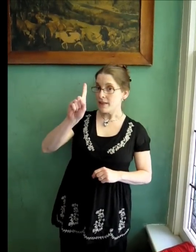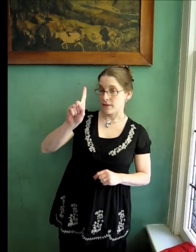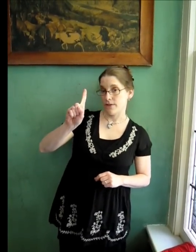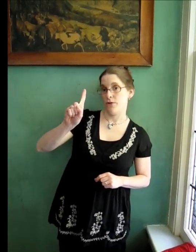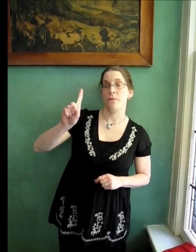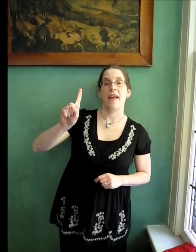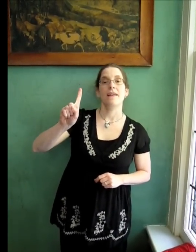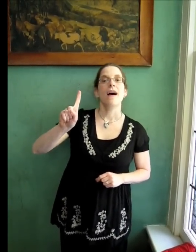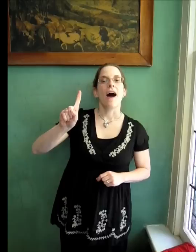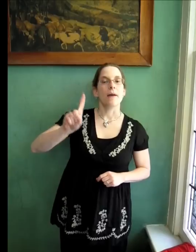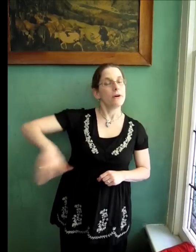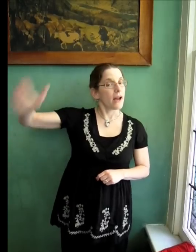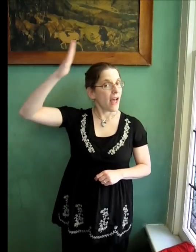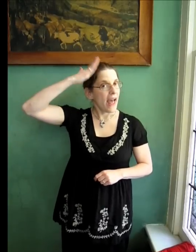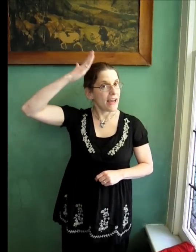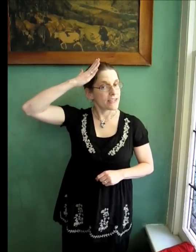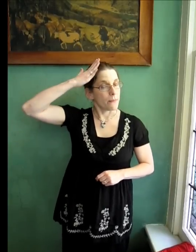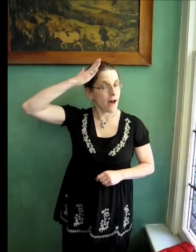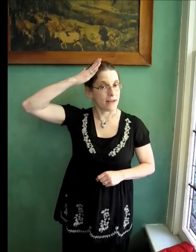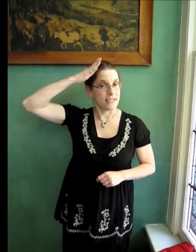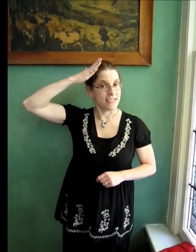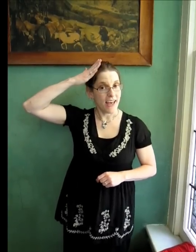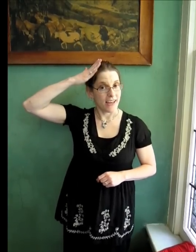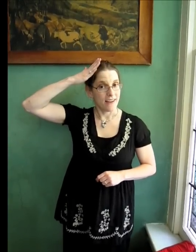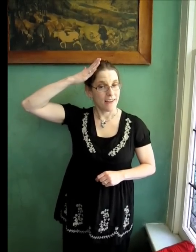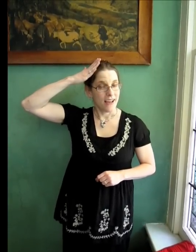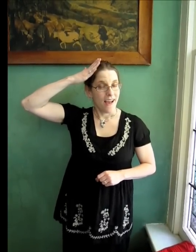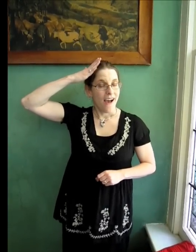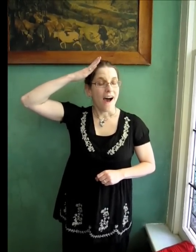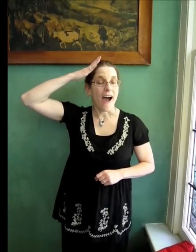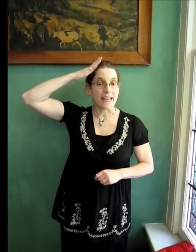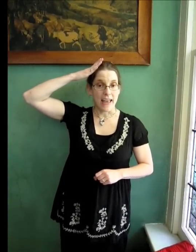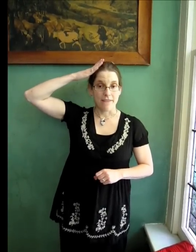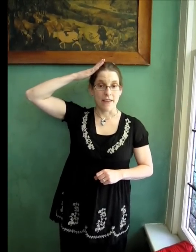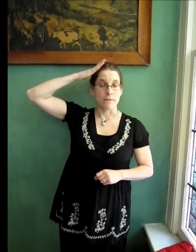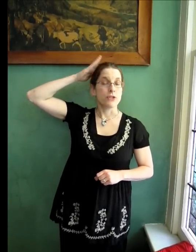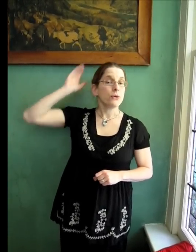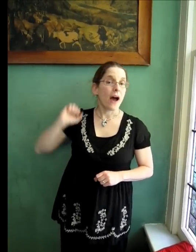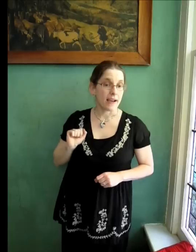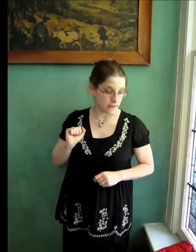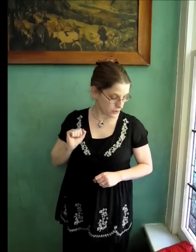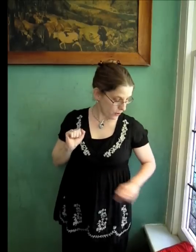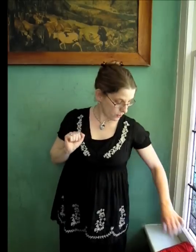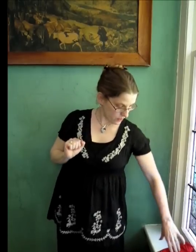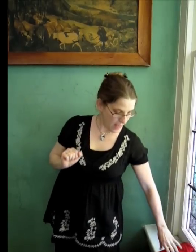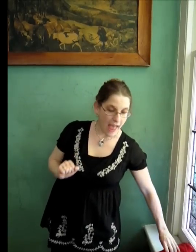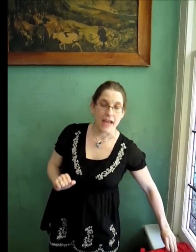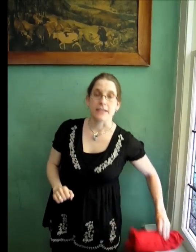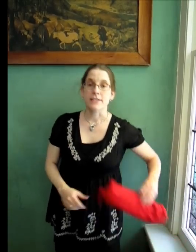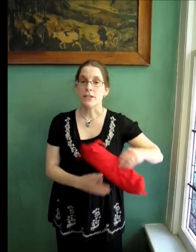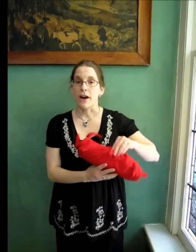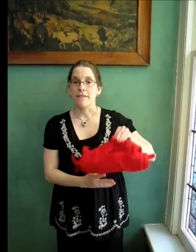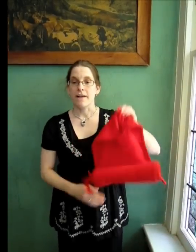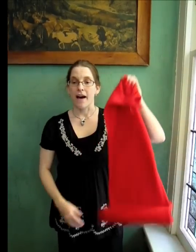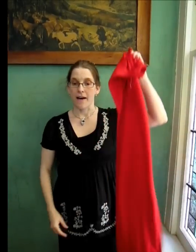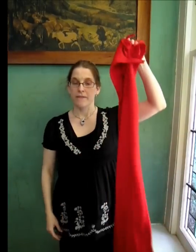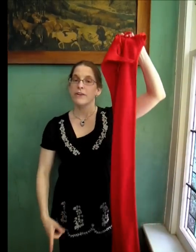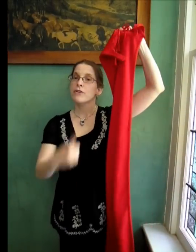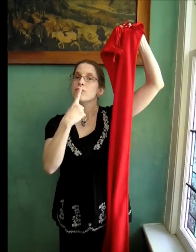little snowman. I put a hat upon his head. I gave him 2 eyes of coal and a scarf of